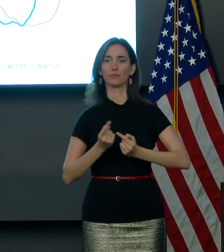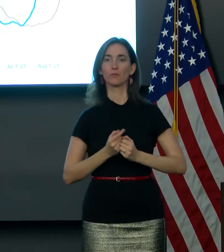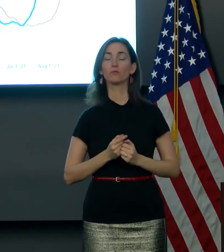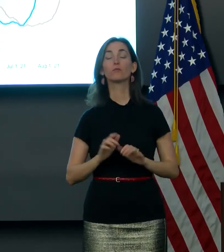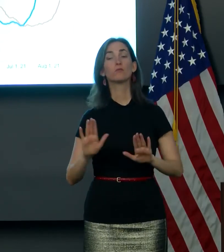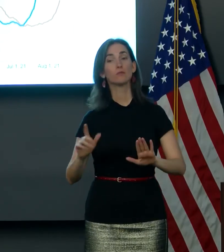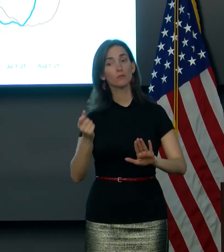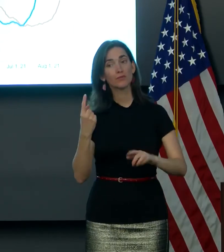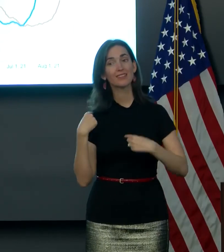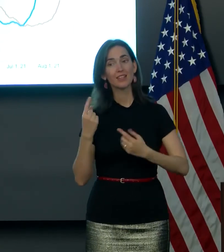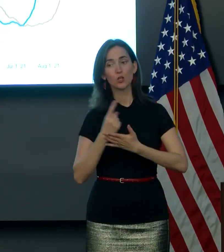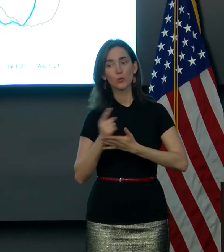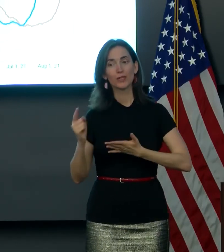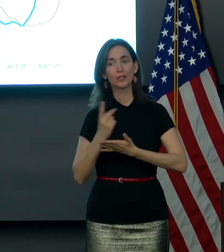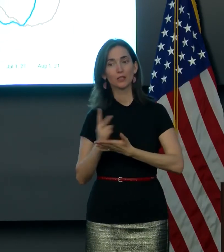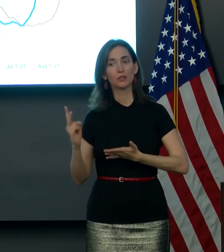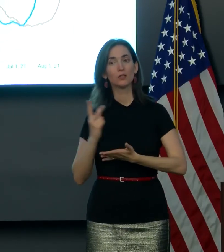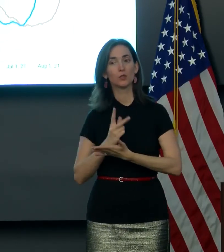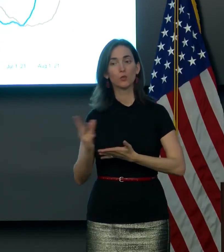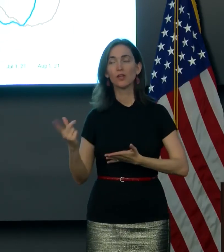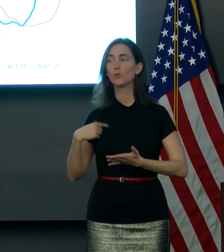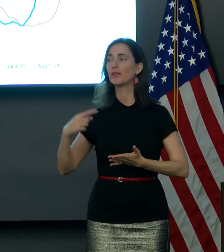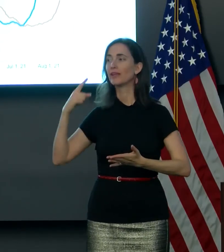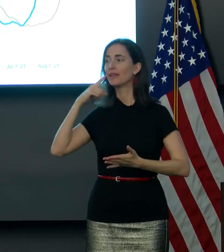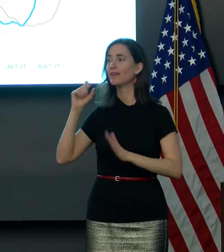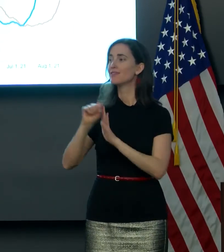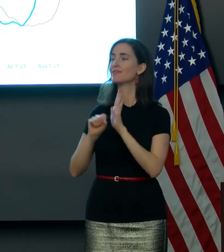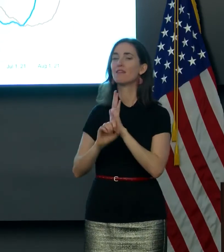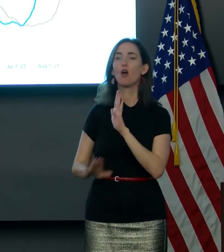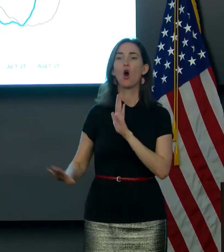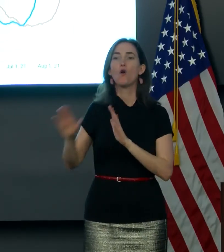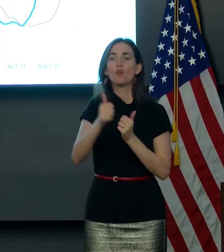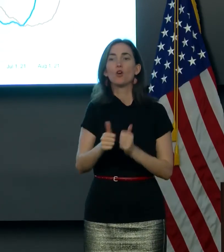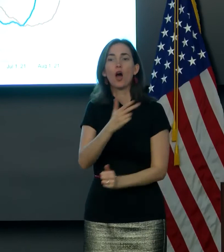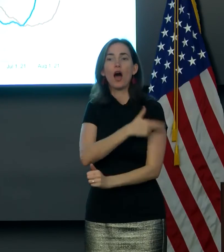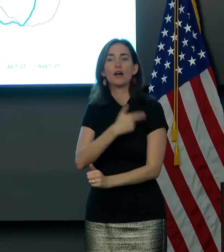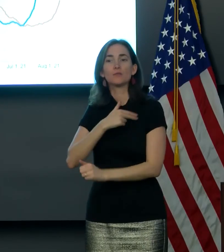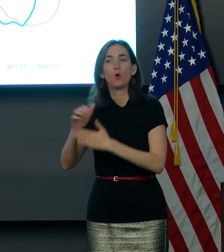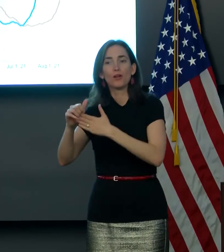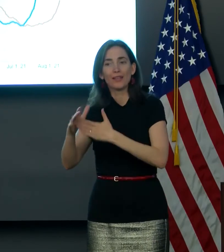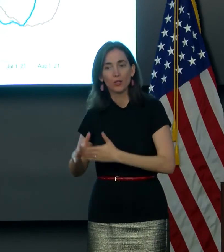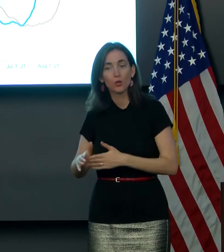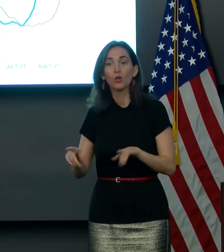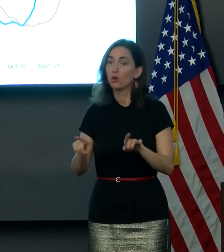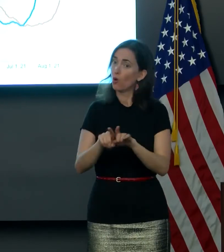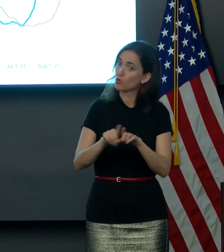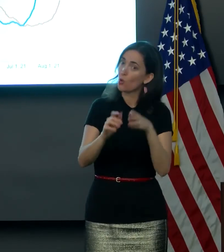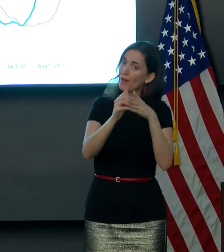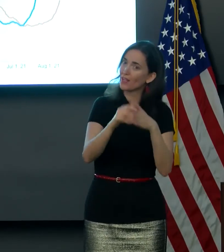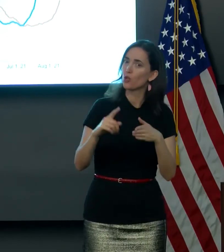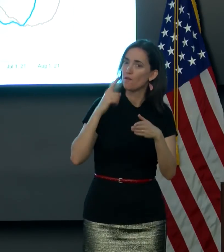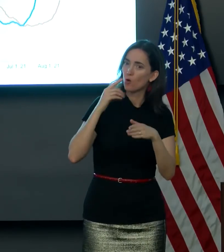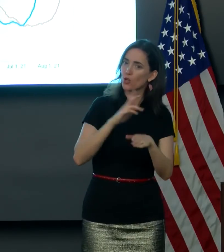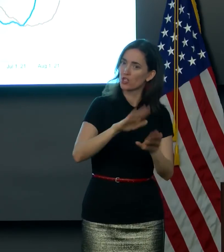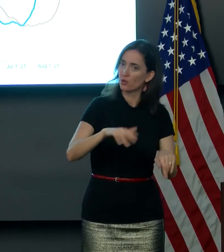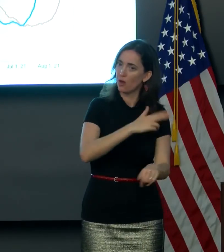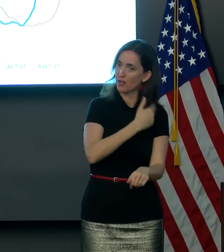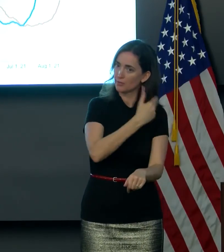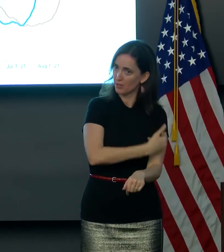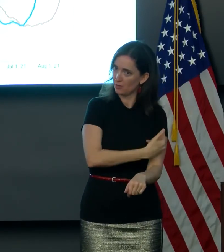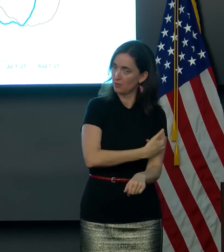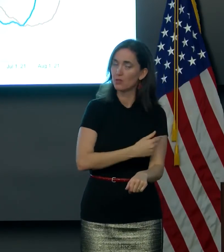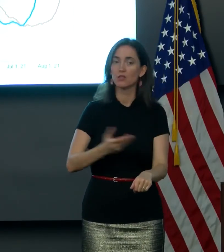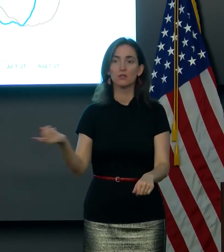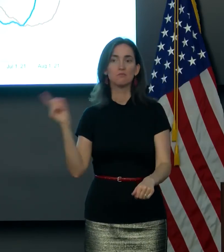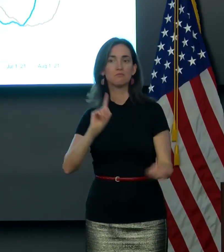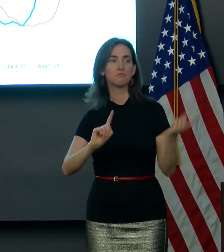weeks we've been hearing from many hospital leaders from around our state, including our pediatric hospital leaders, we have